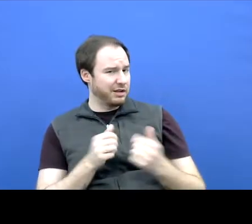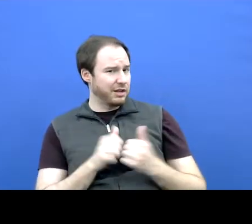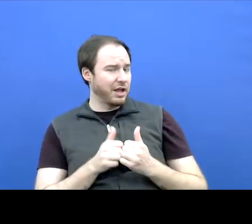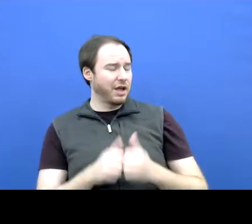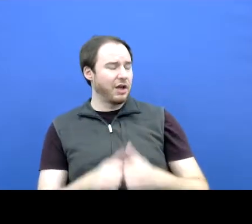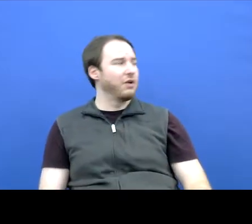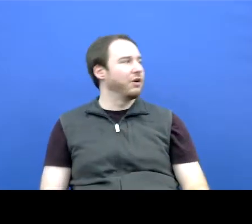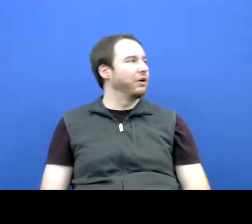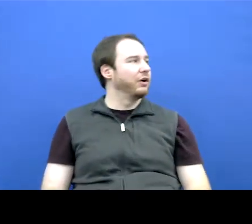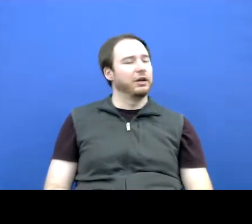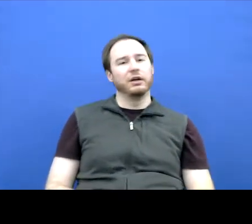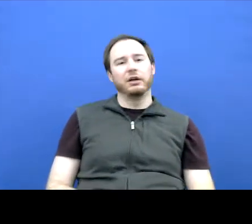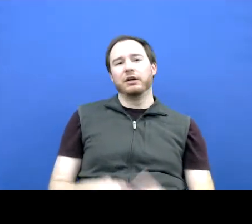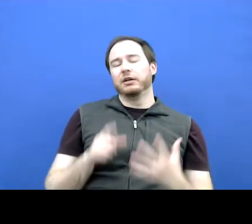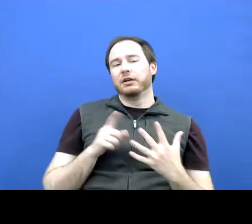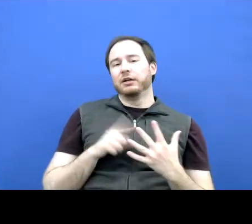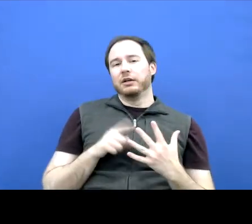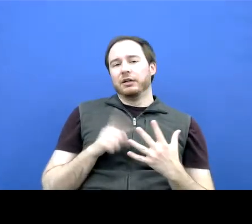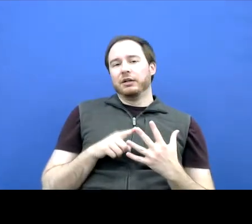So,